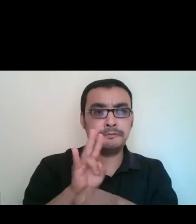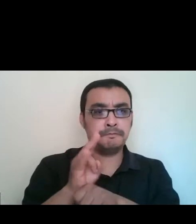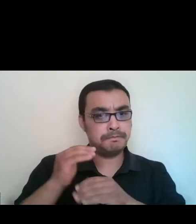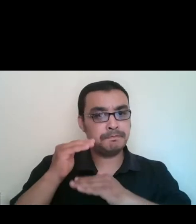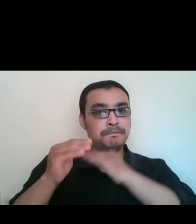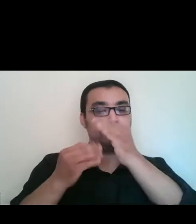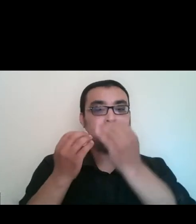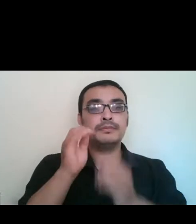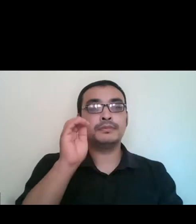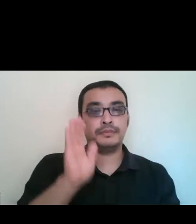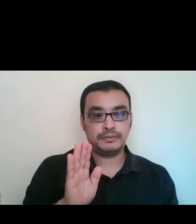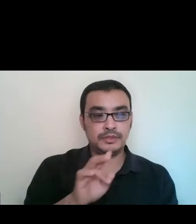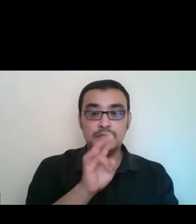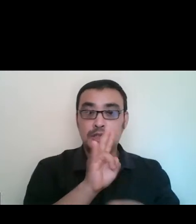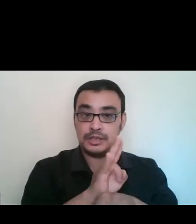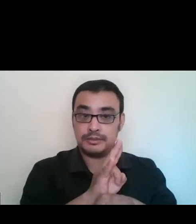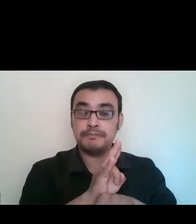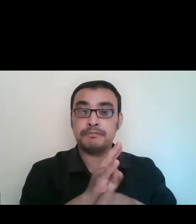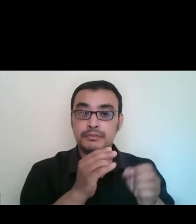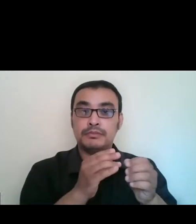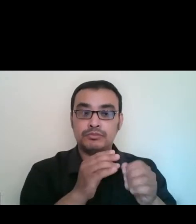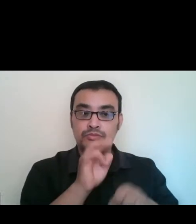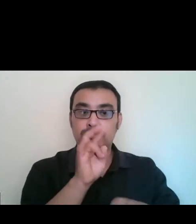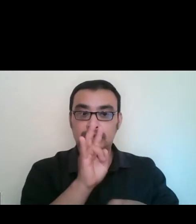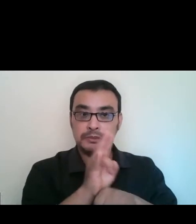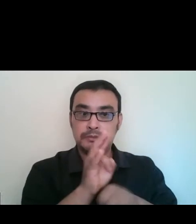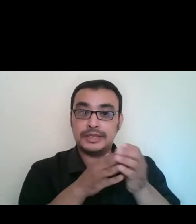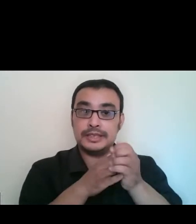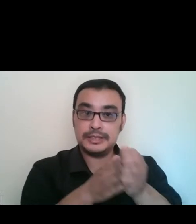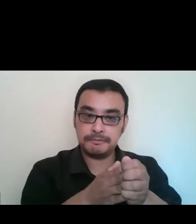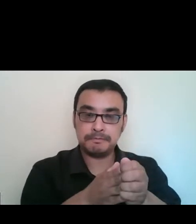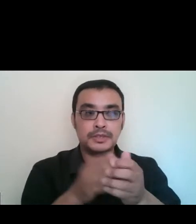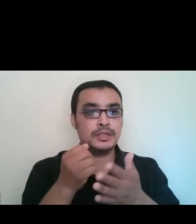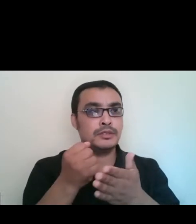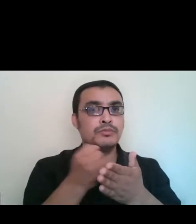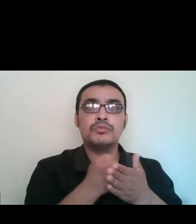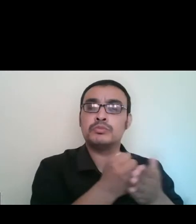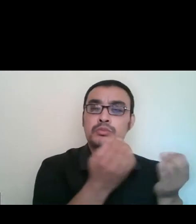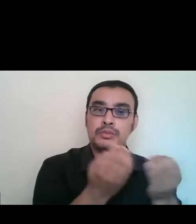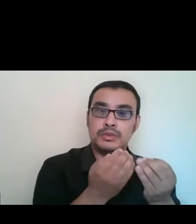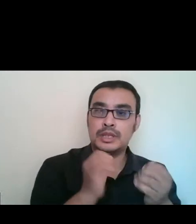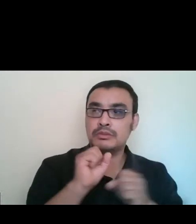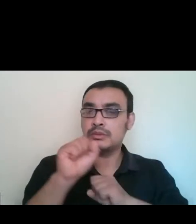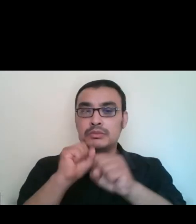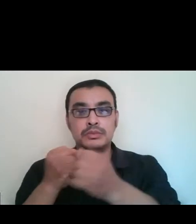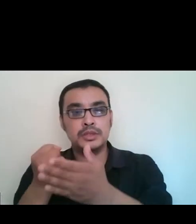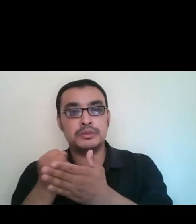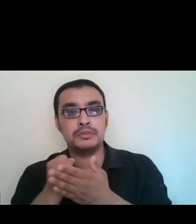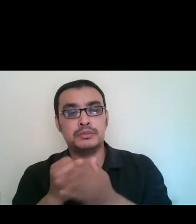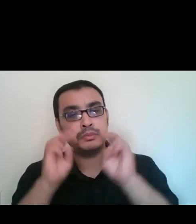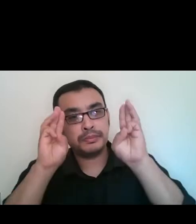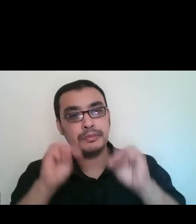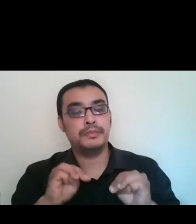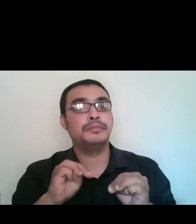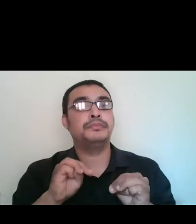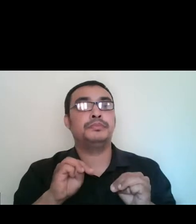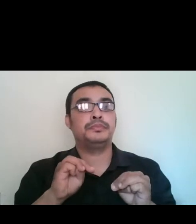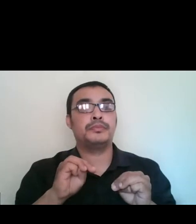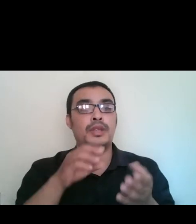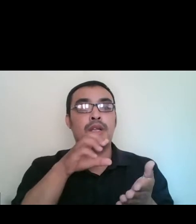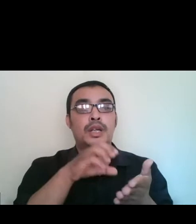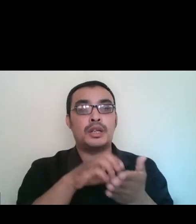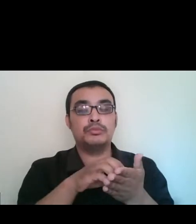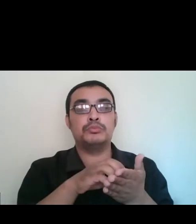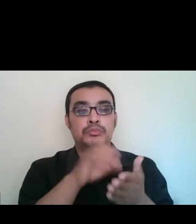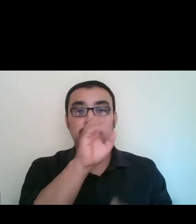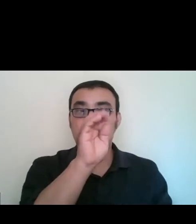These leadership skills are helping them in creating a very important space